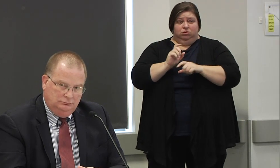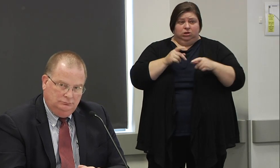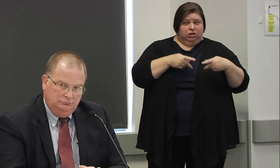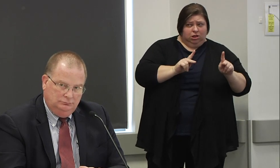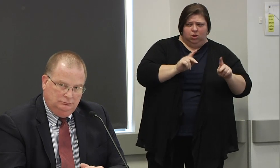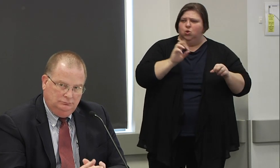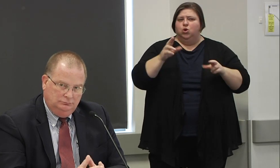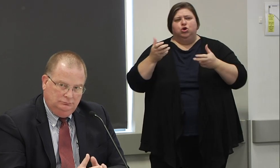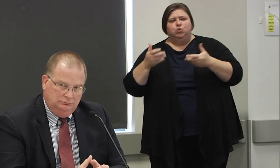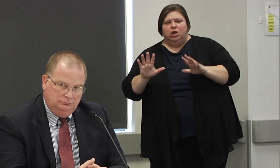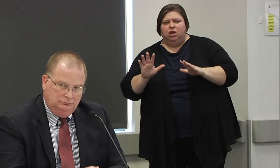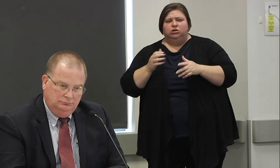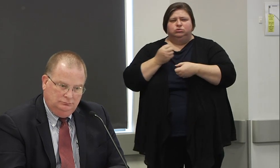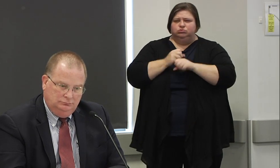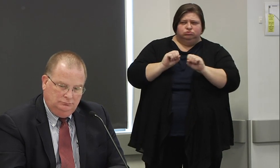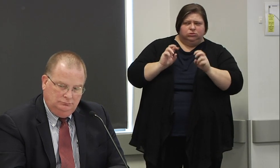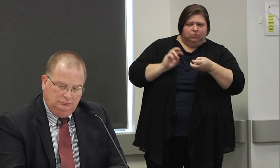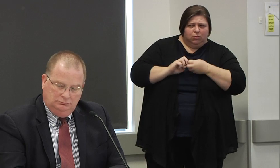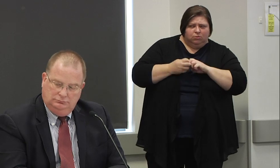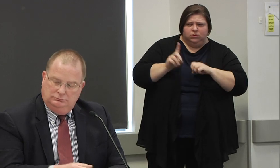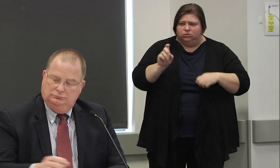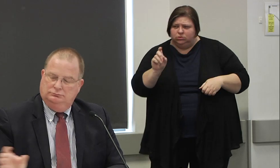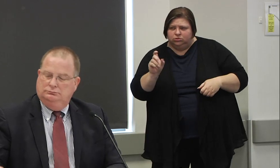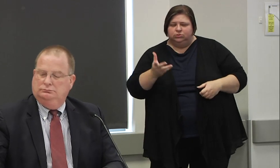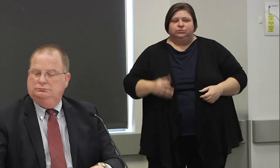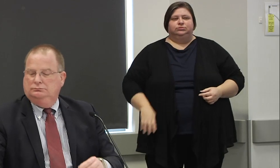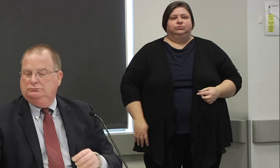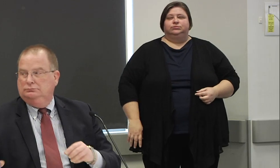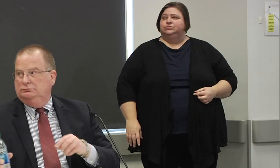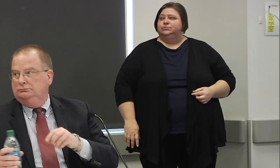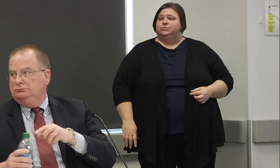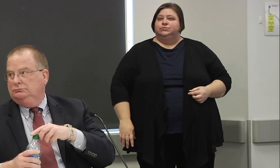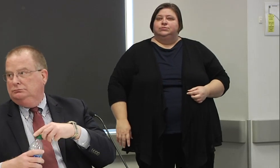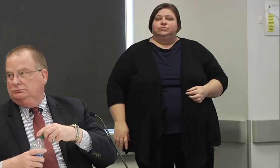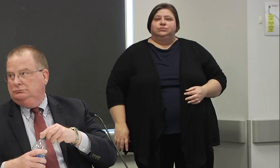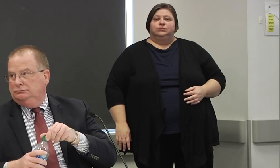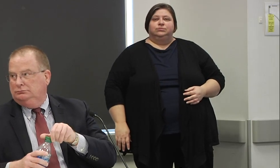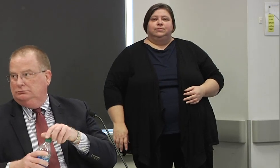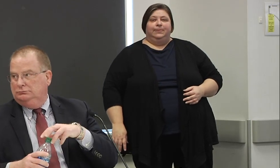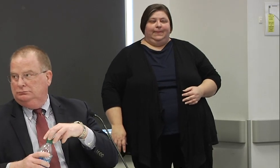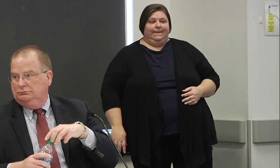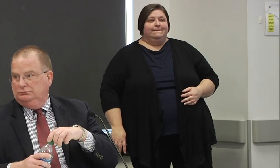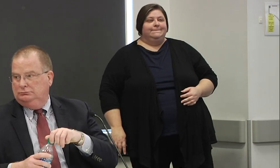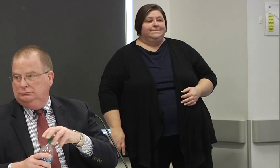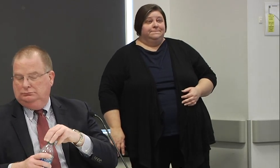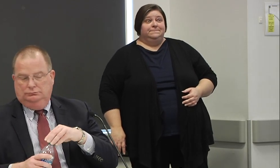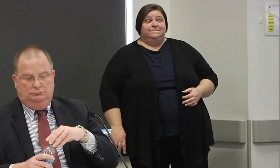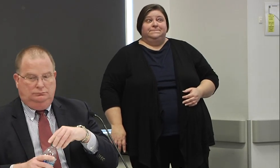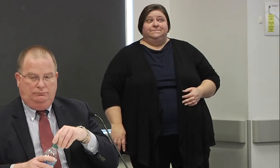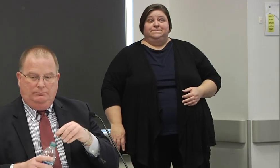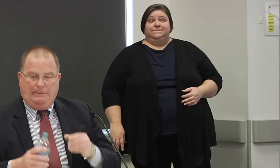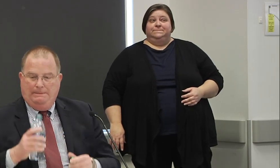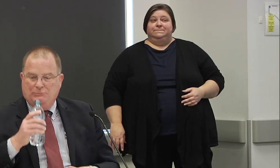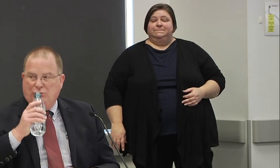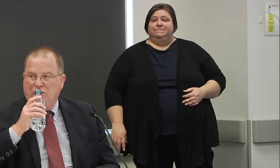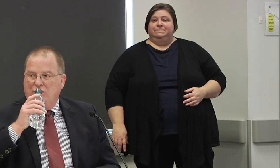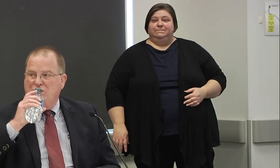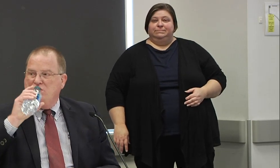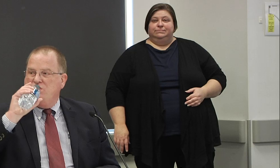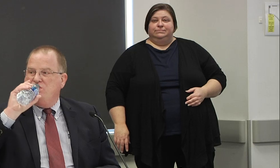My goal as governor is to make sure that Oregonians across the state are safe and healthy. And with